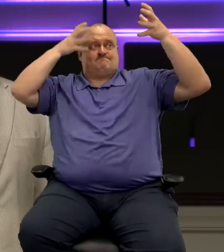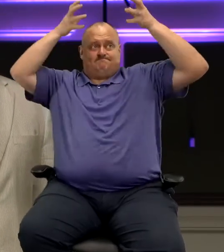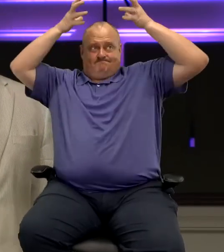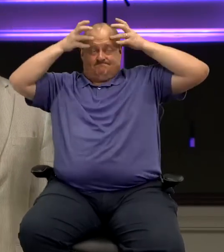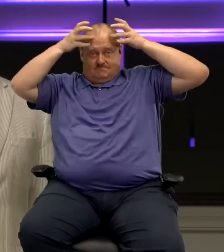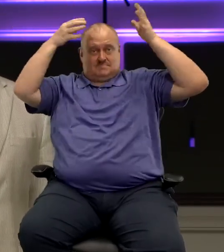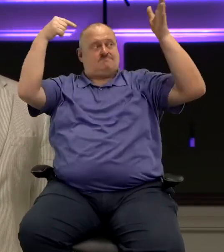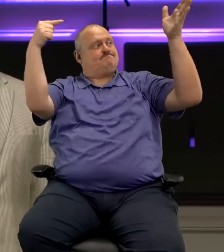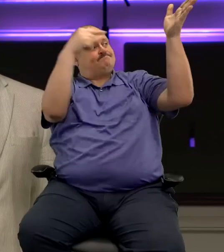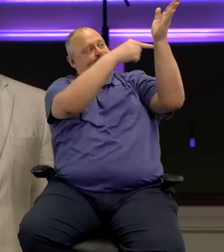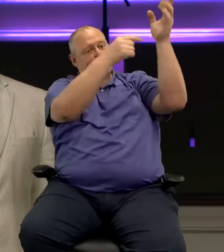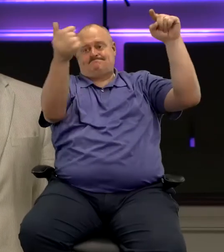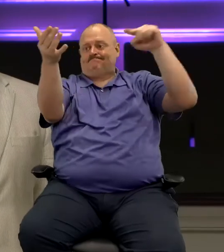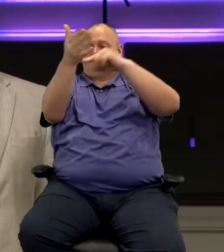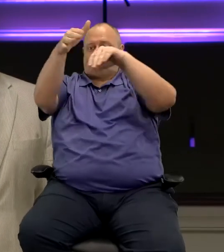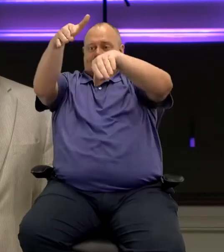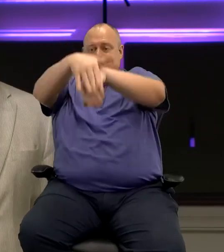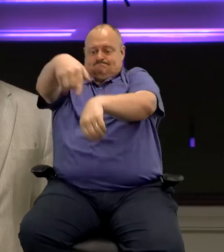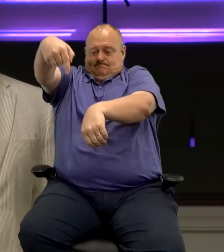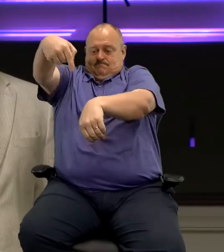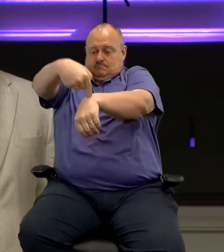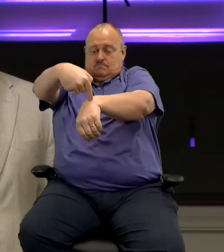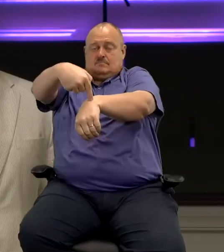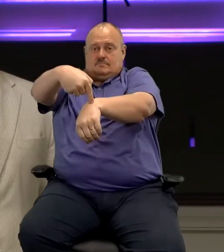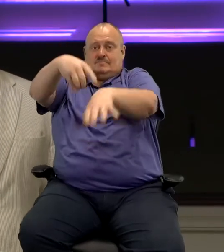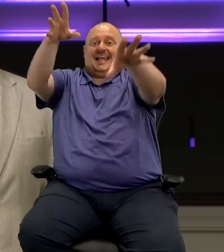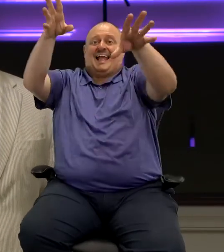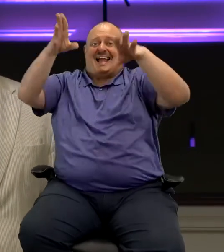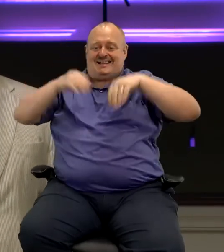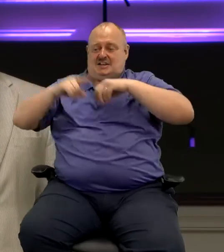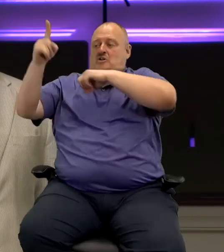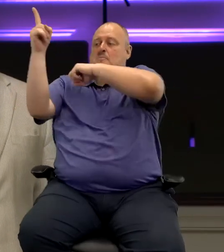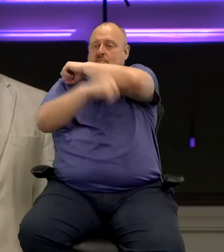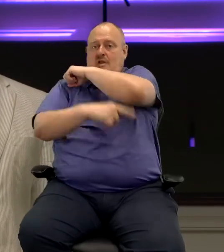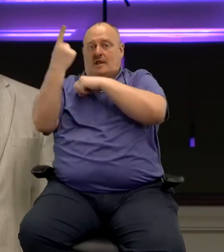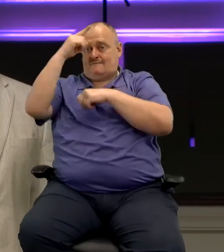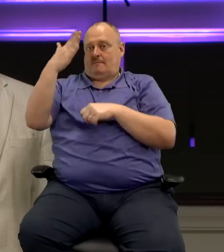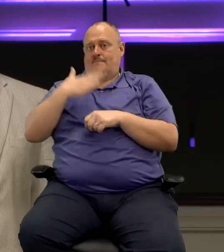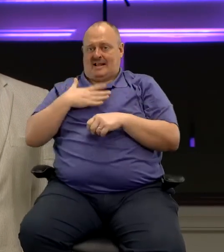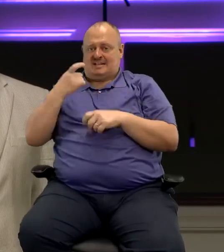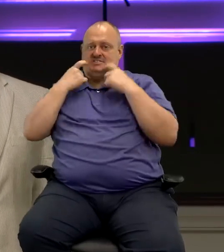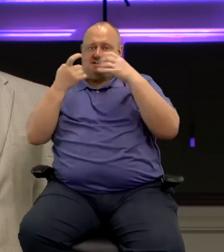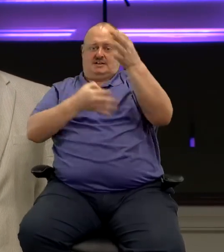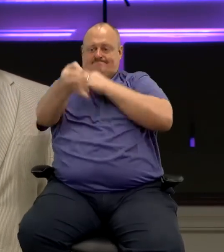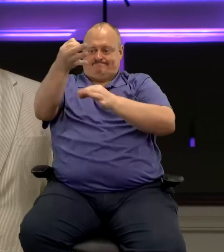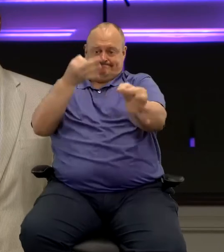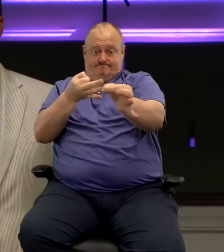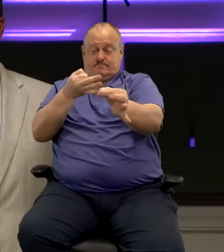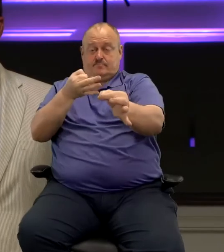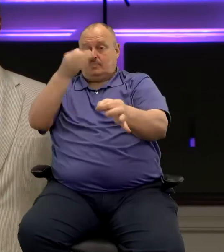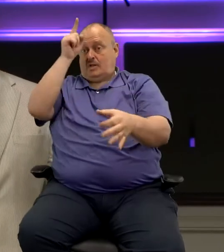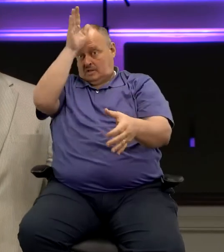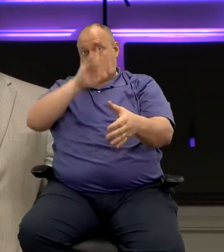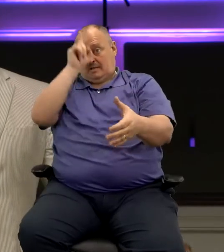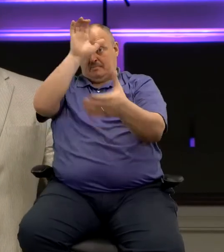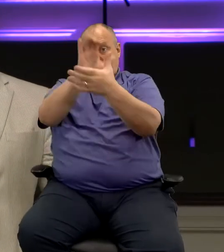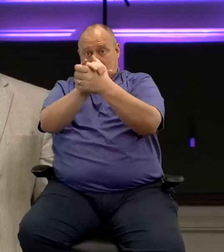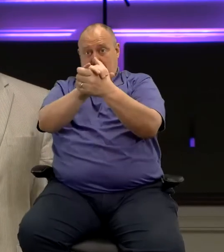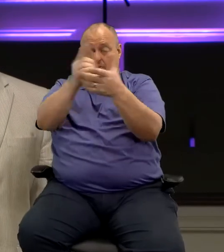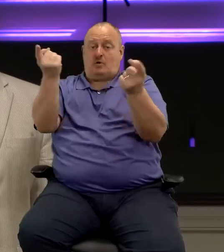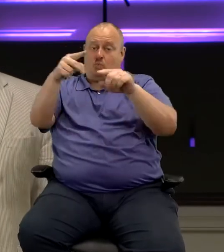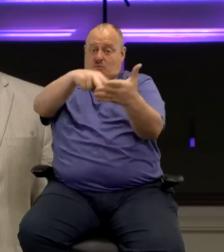put the nails in his hands and in his feet, he was taking the punishment for my sins. And God, I believe when he